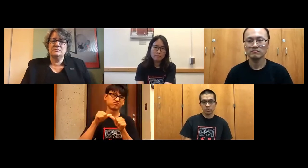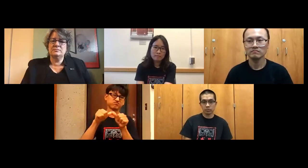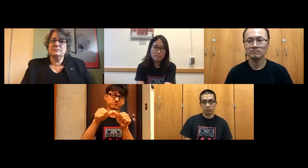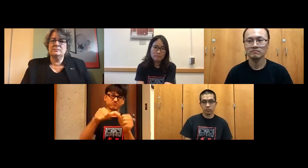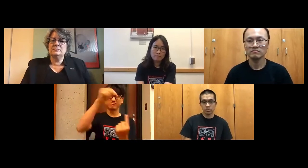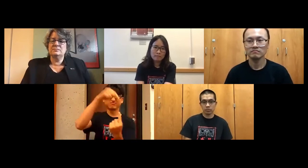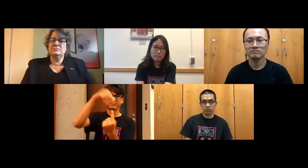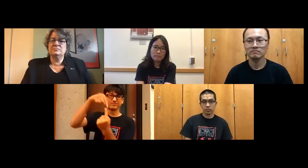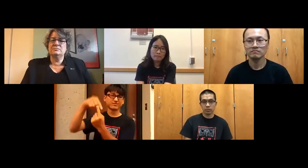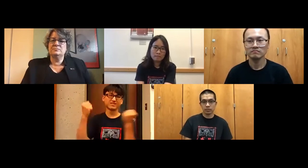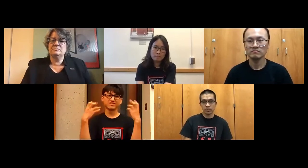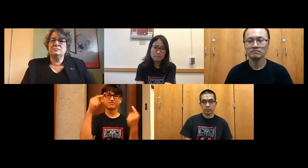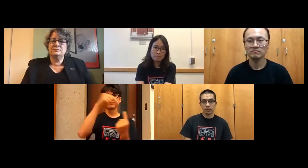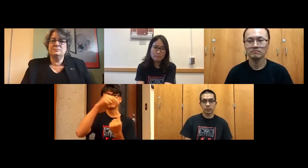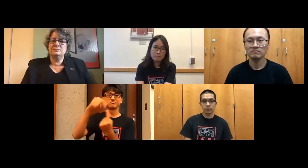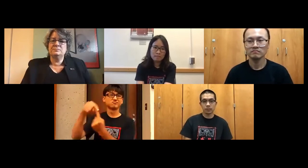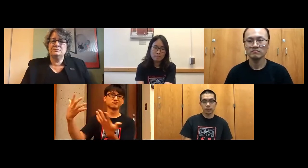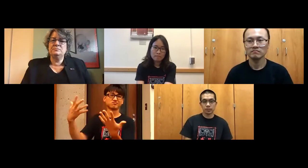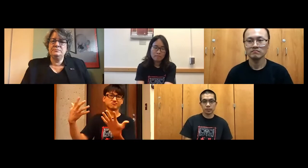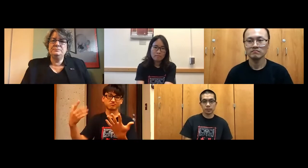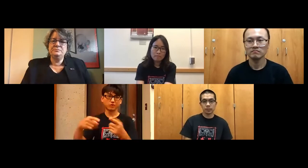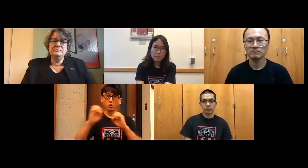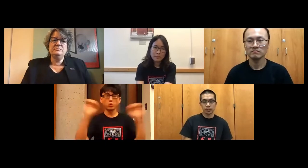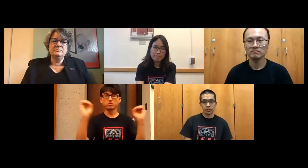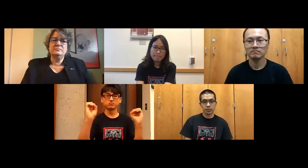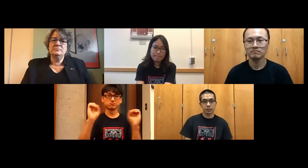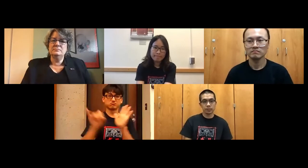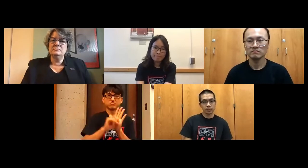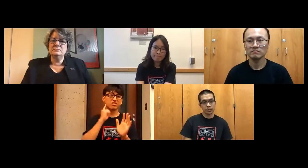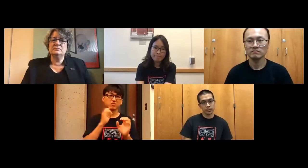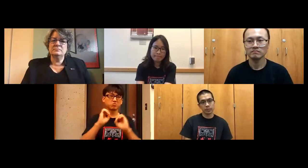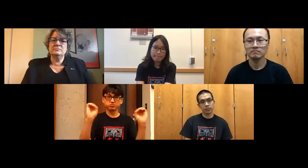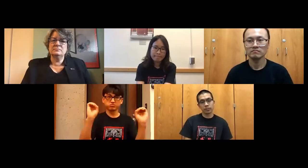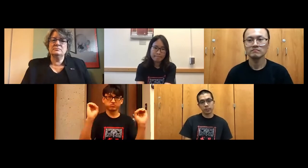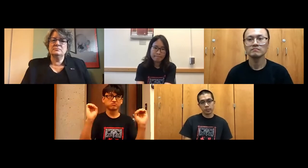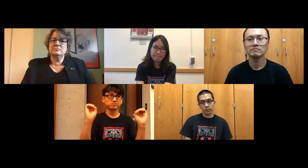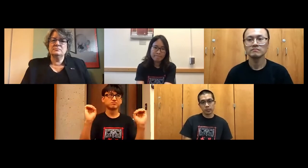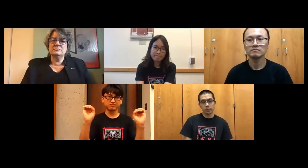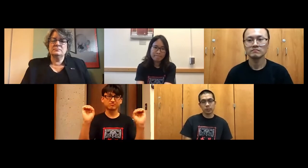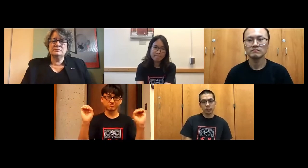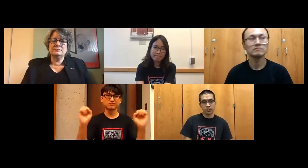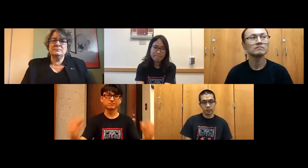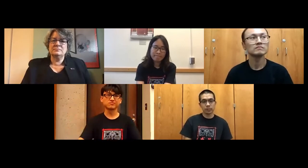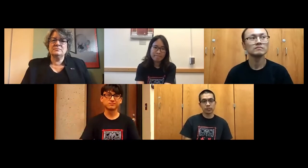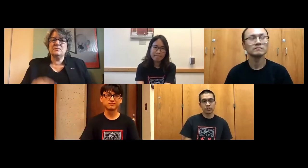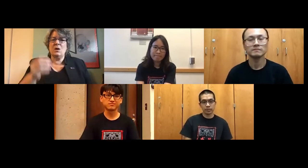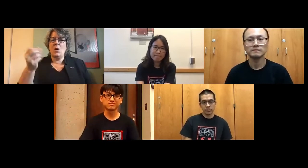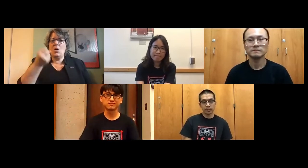it was still C though, it wasn't CSL. Yep, hold on one second. Part of the challenge there was that